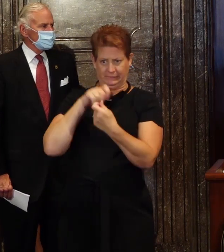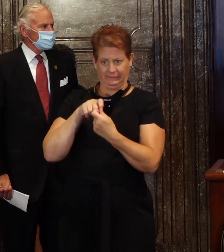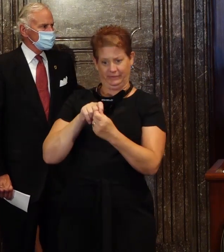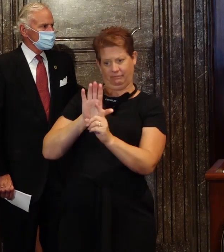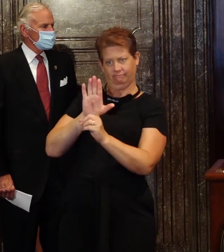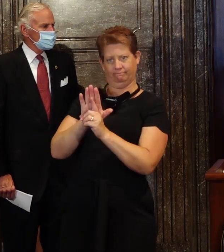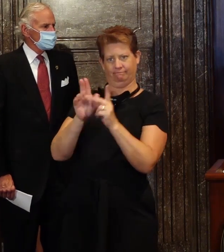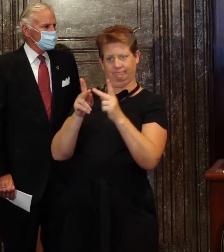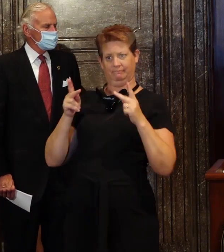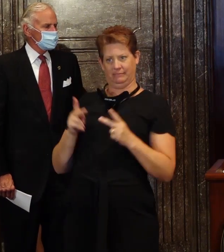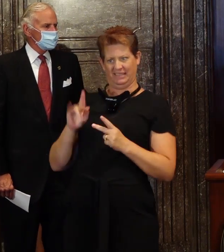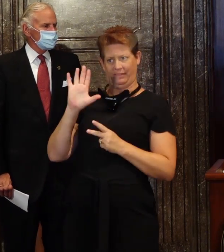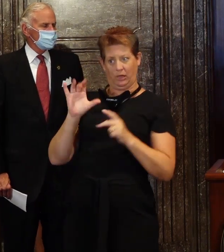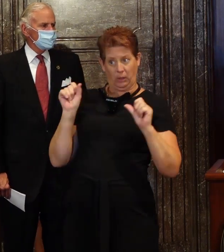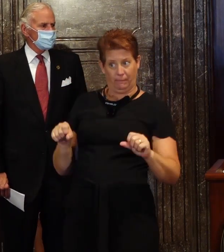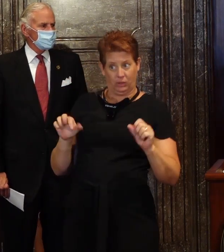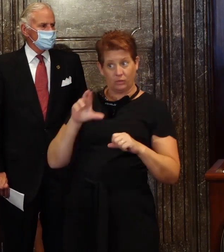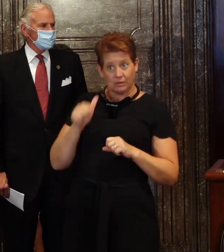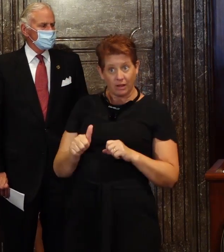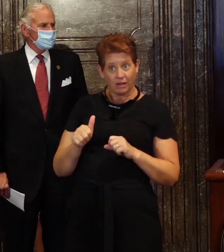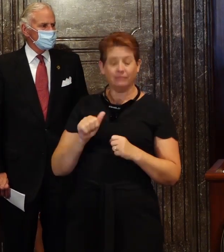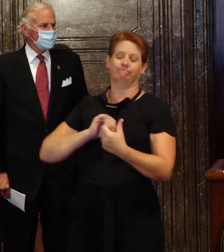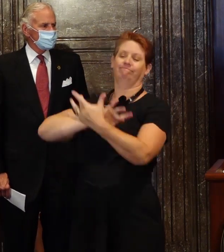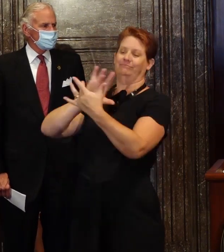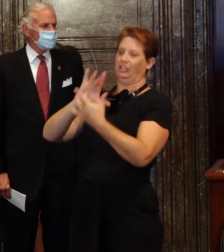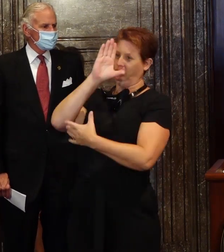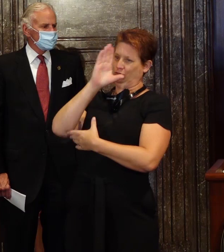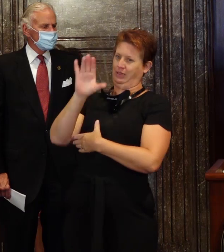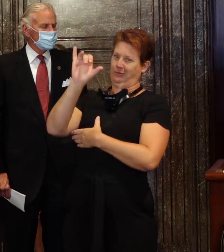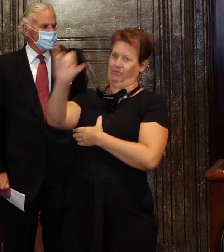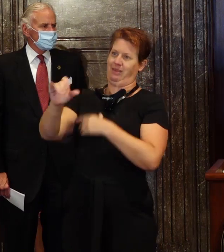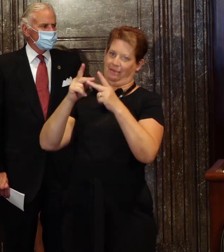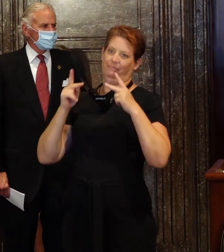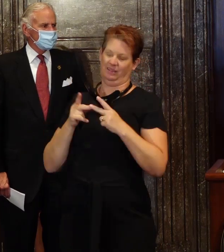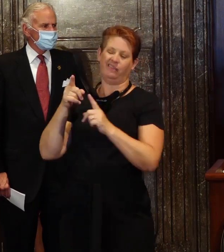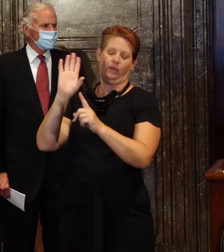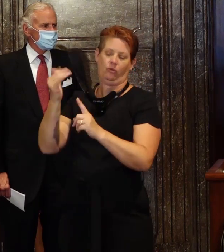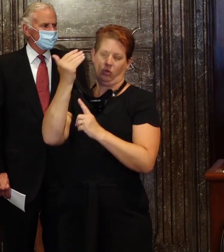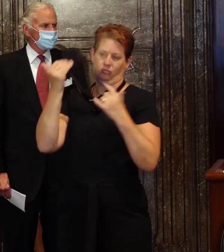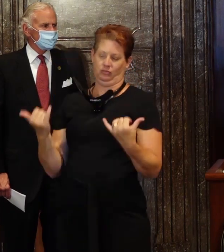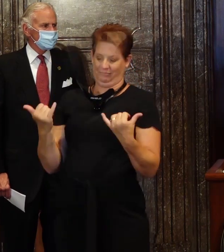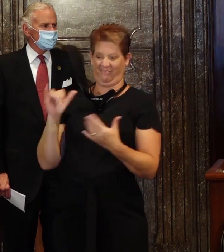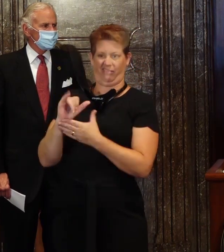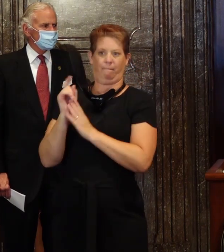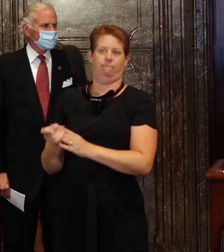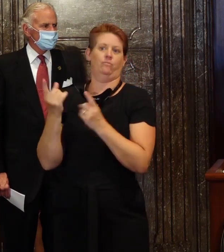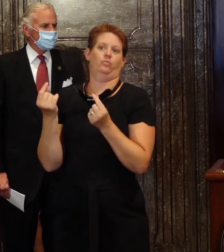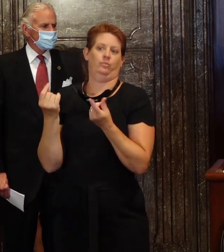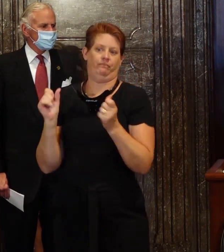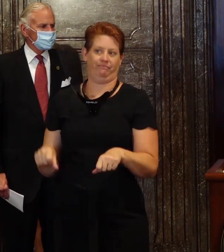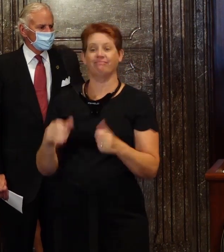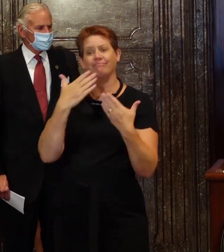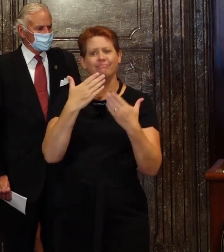visitation status should always be directed to the facility itself, as they will have the most up-to-date information.